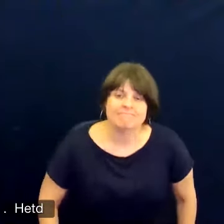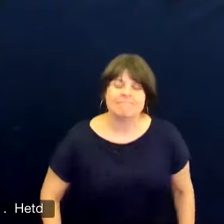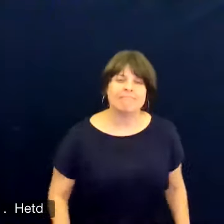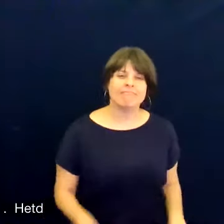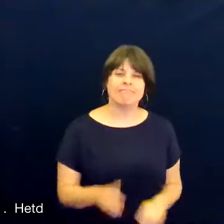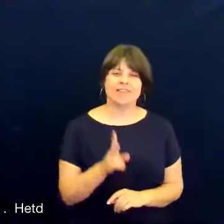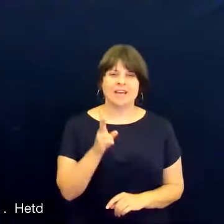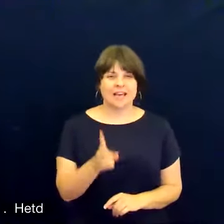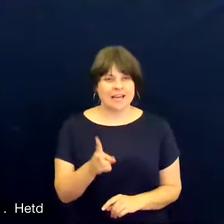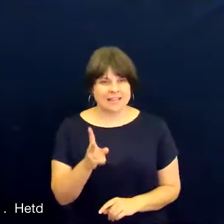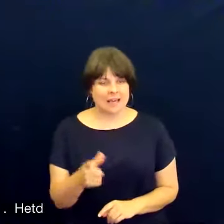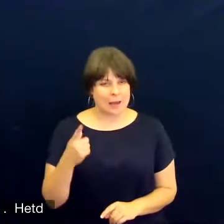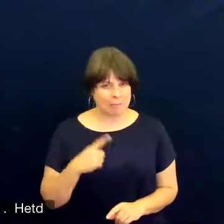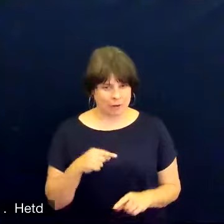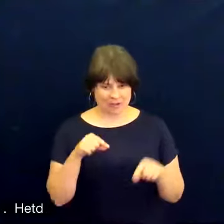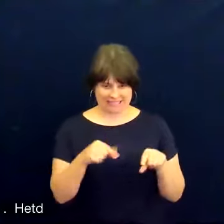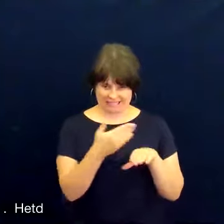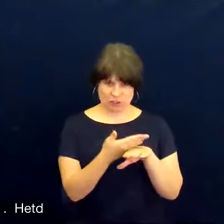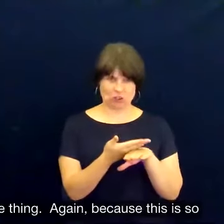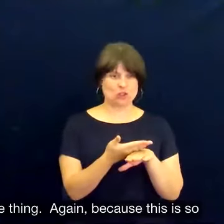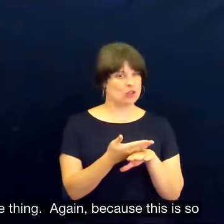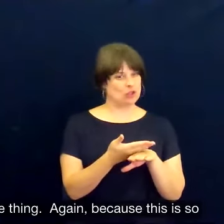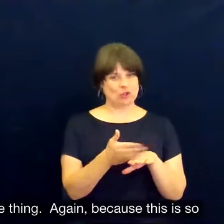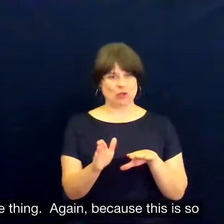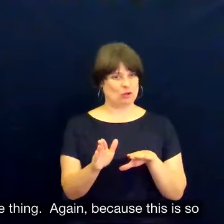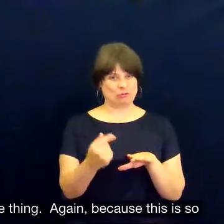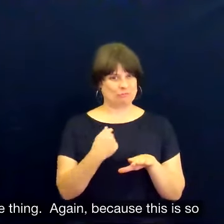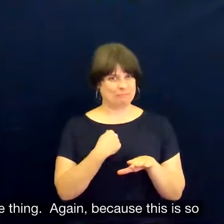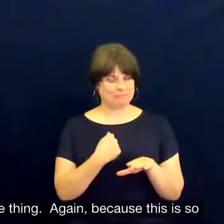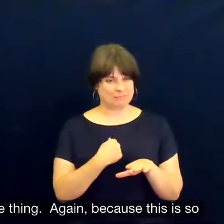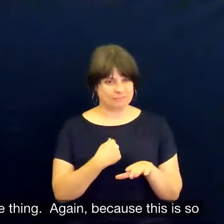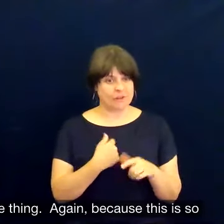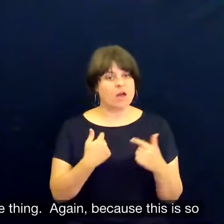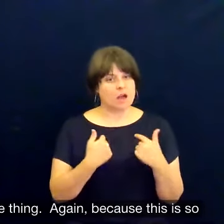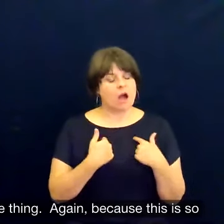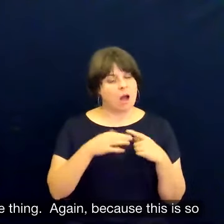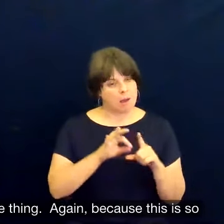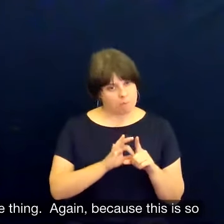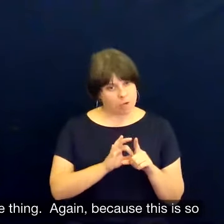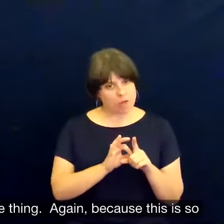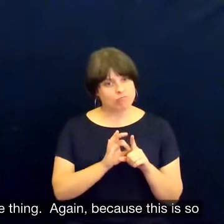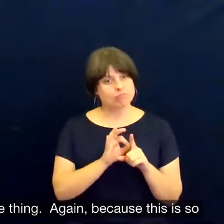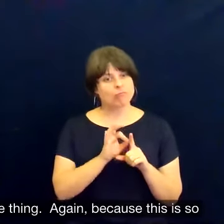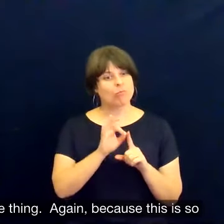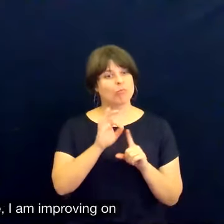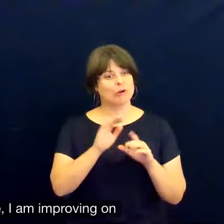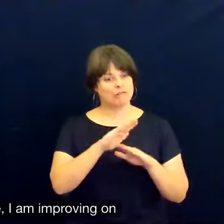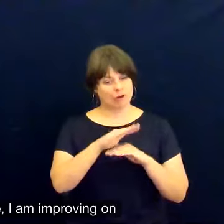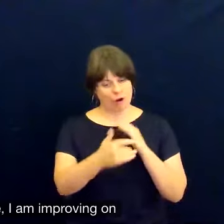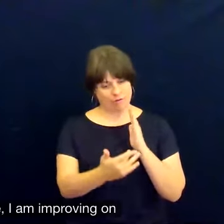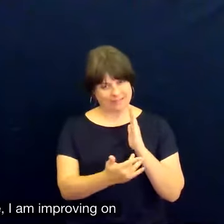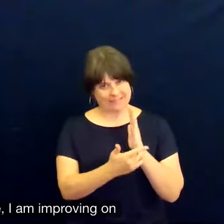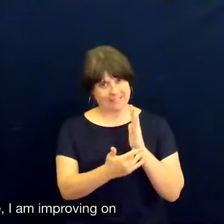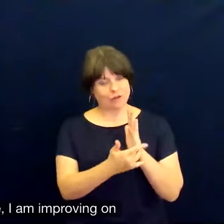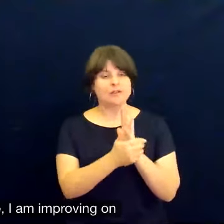Again, because this is so new to me, I am improving on my technology skills,